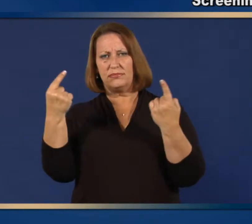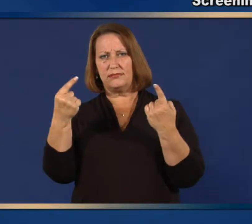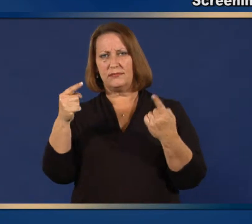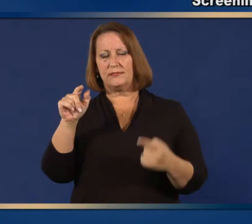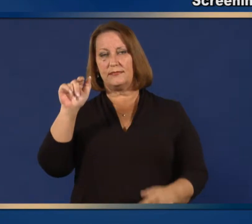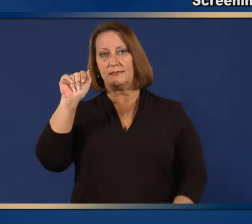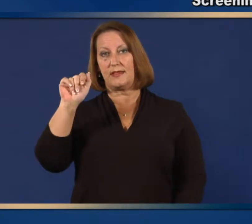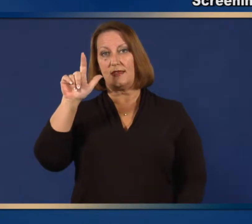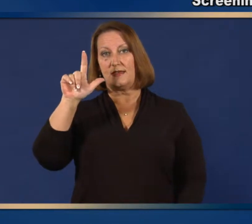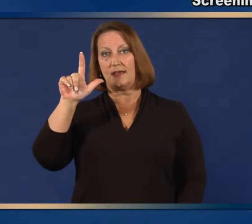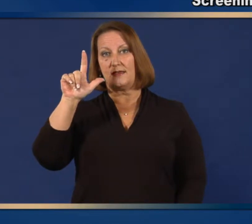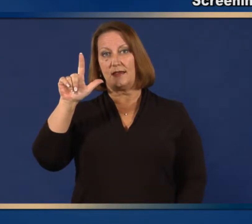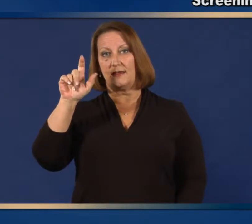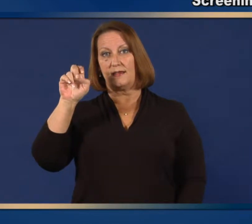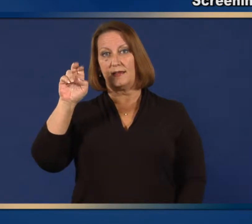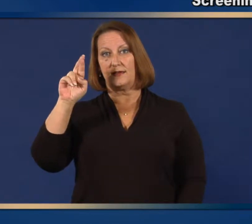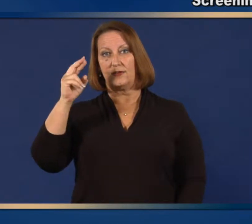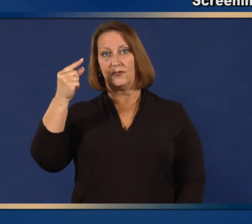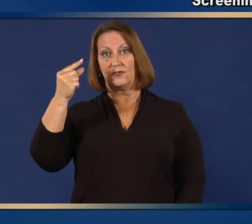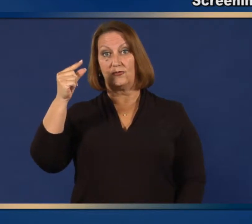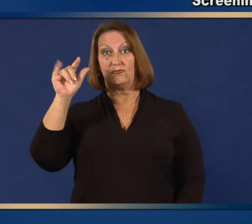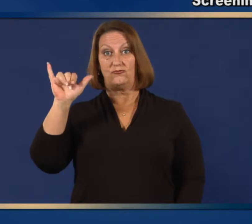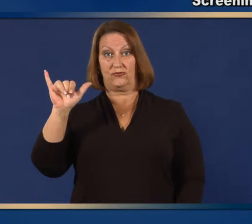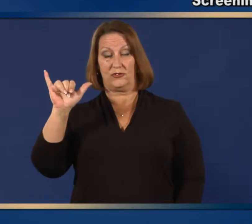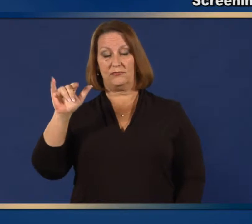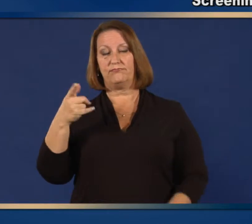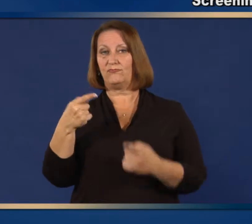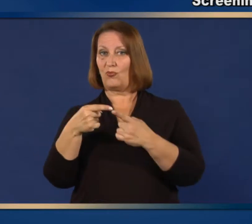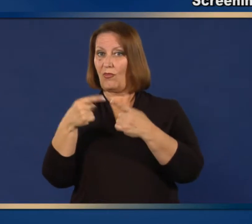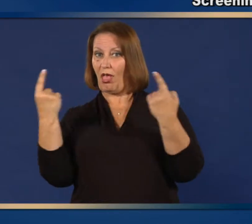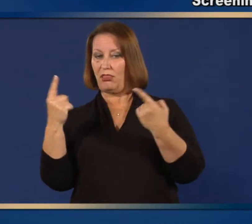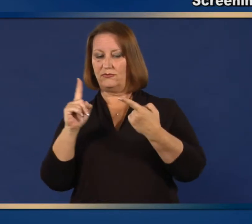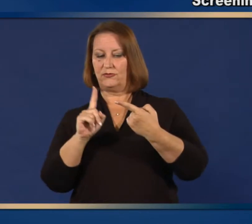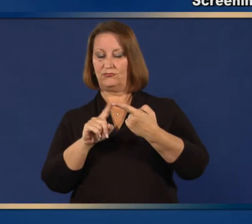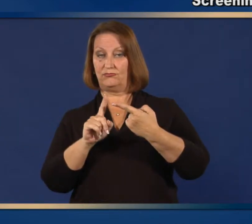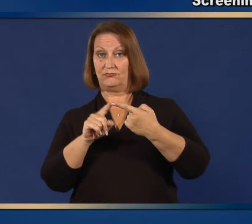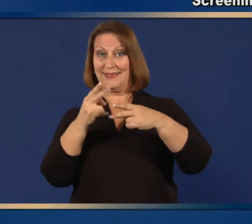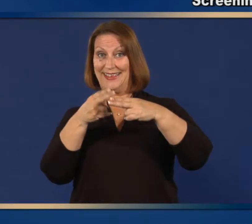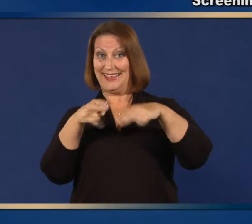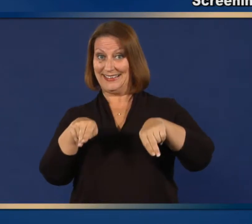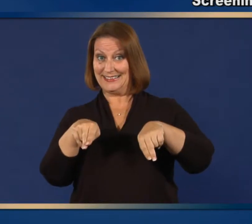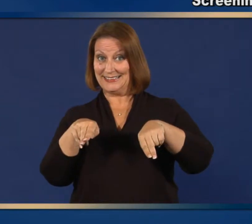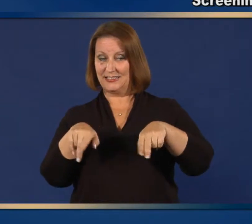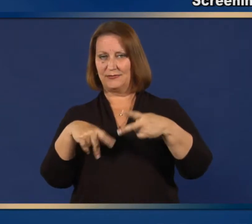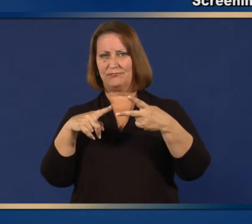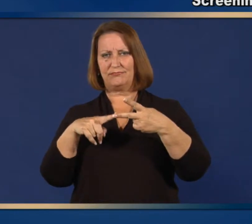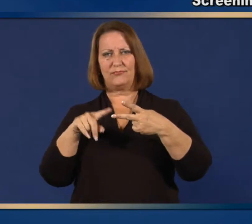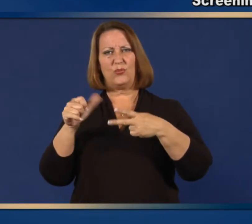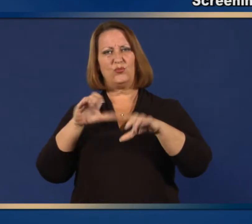eggs or to a component of the influenza vaccine?